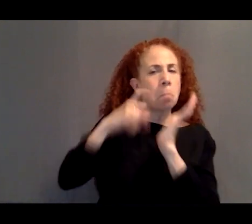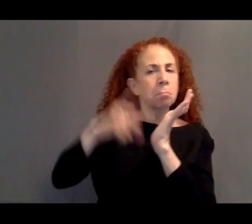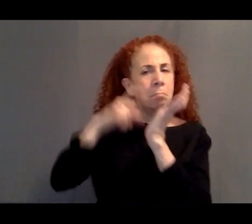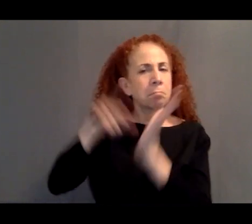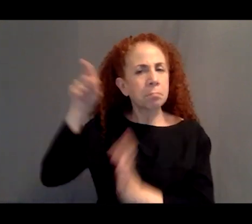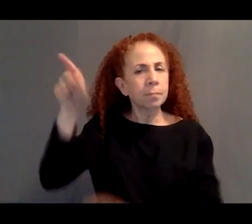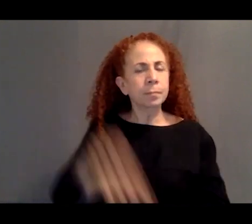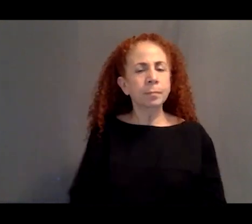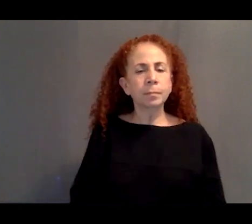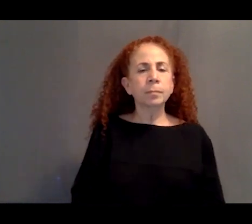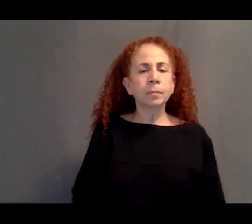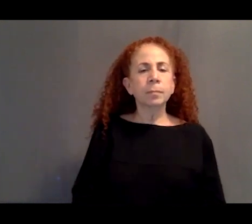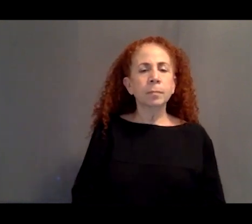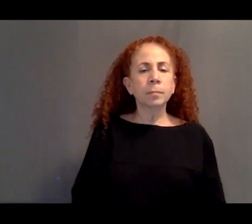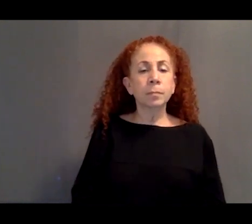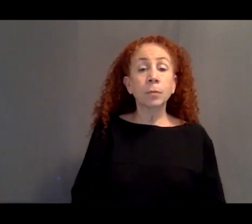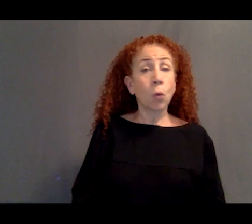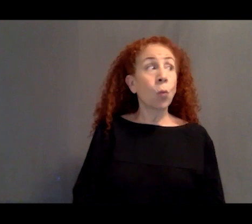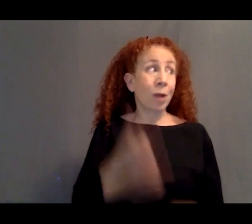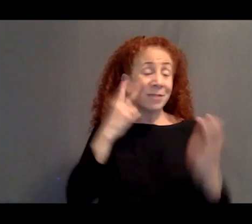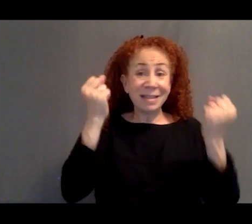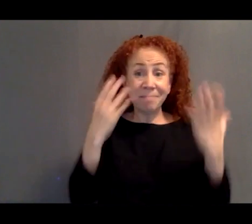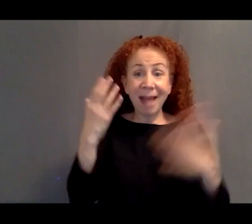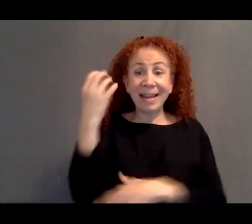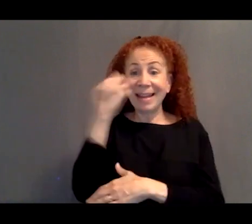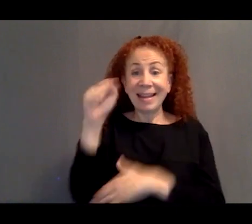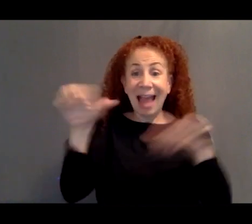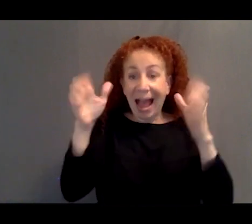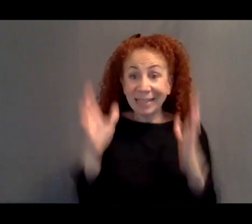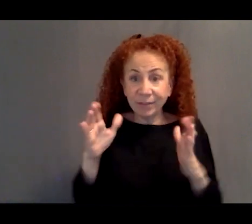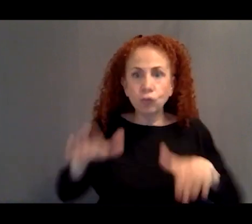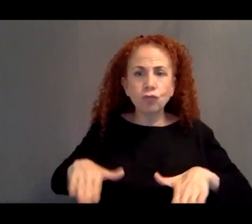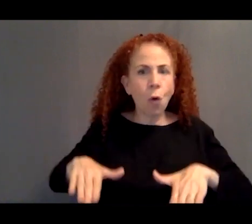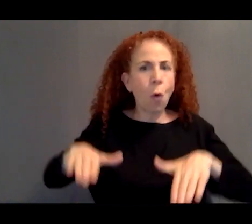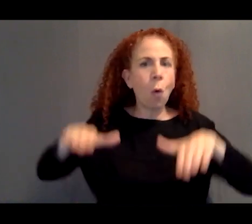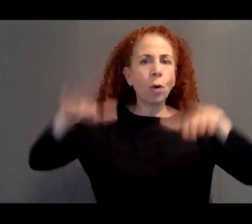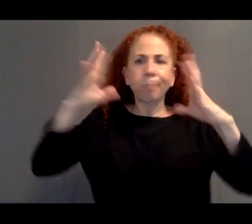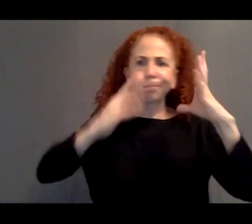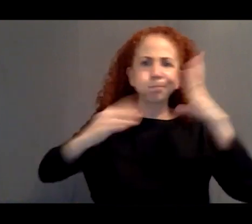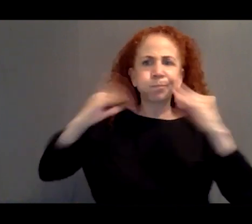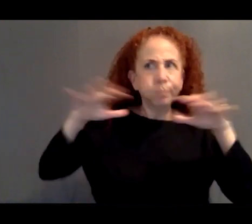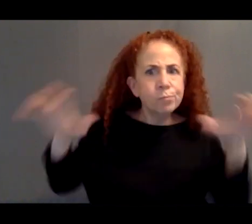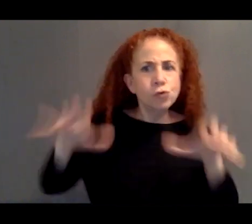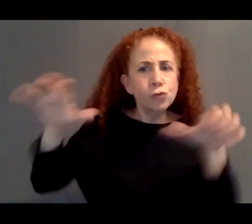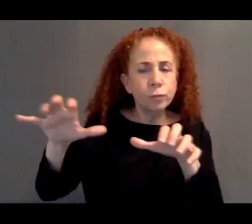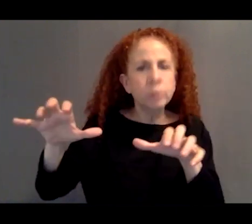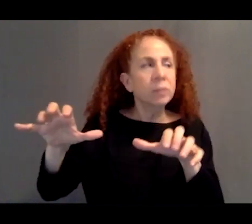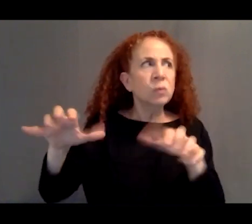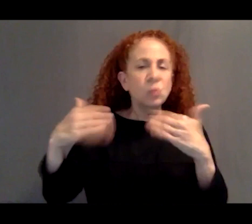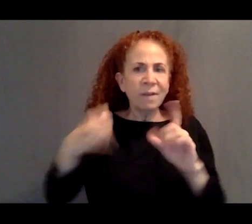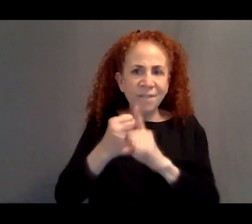seen many activists who have grown up in these movements, who have a lot of stake in